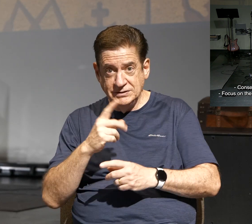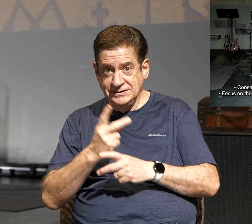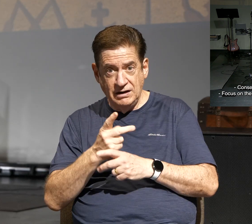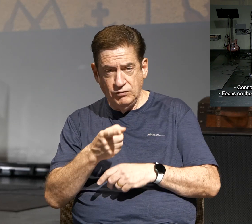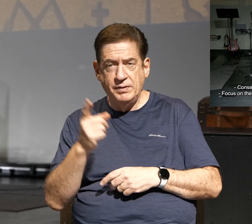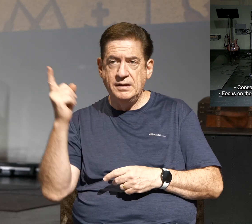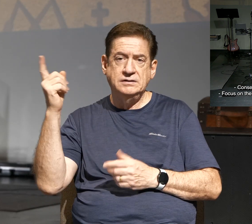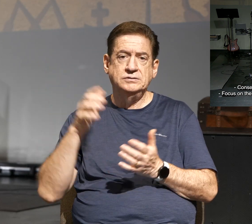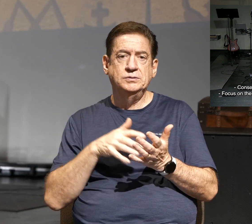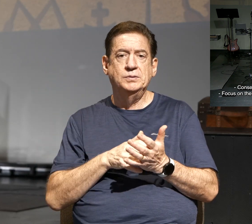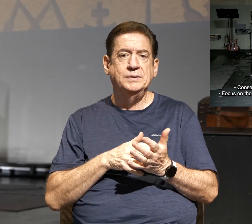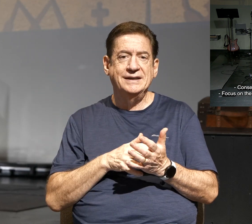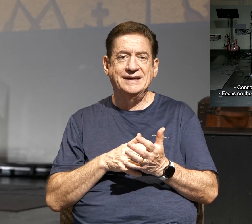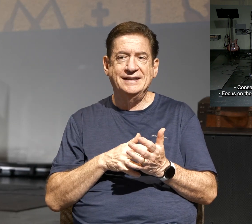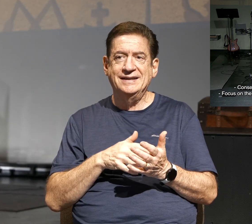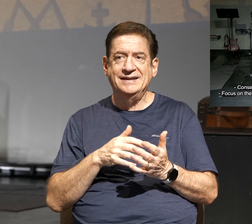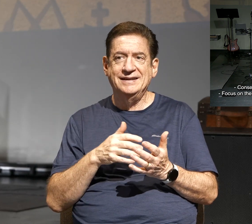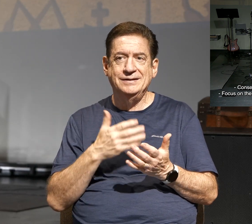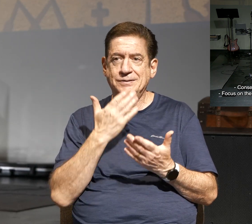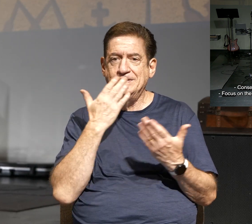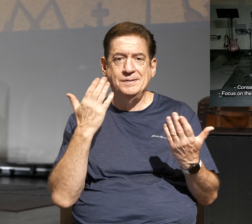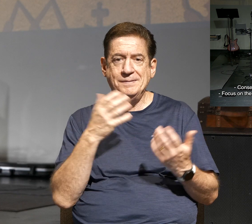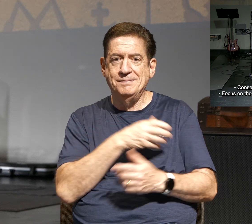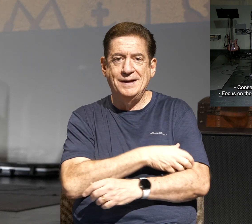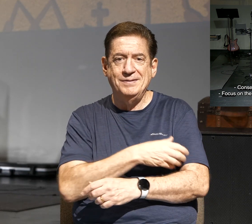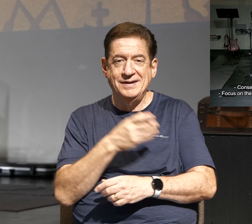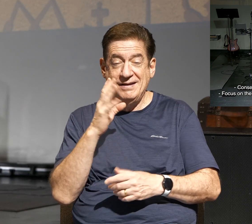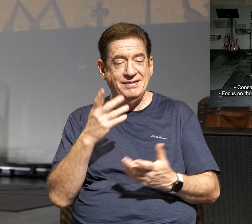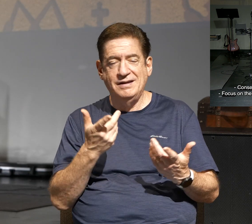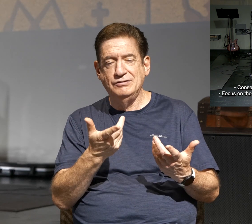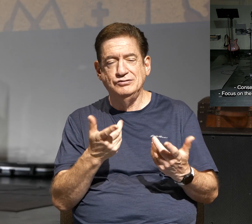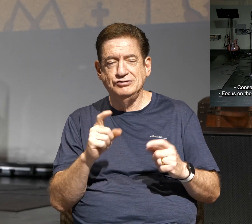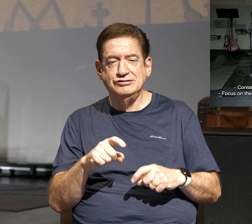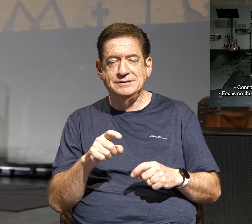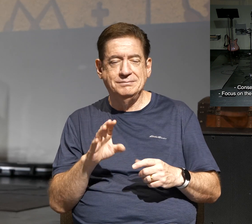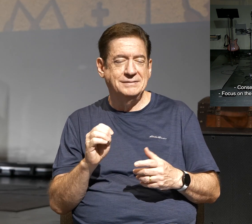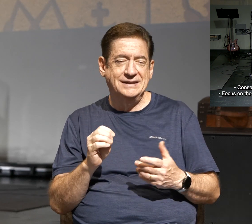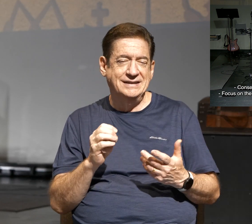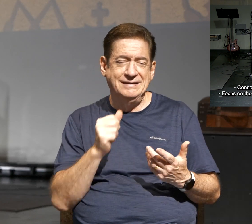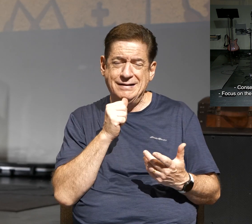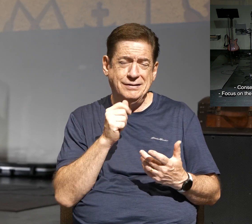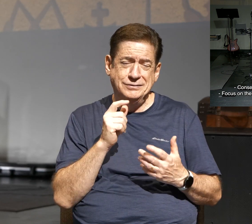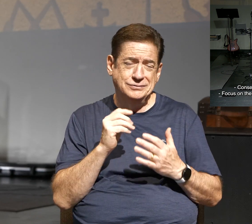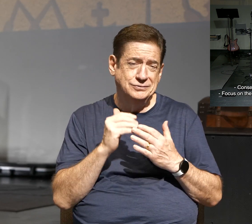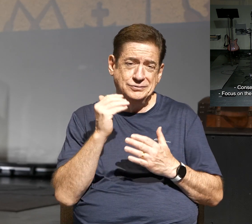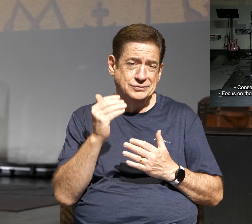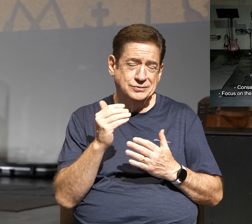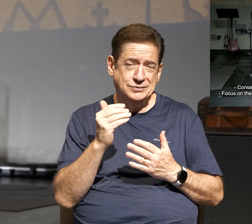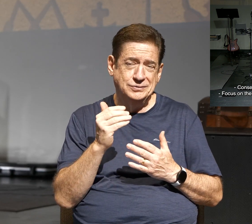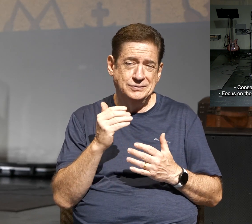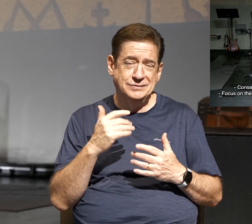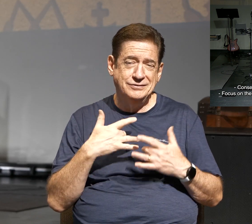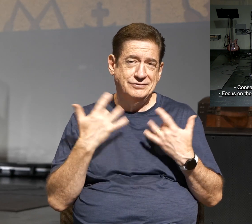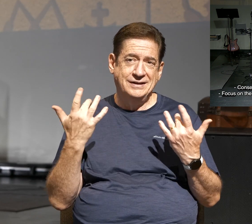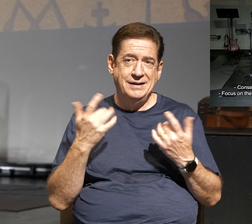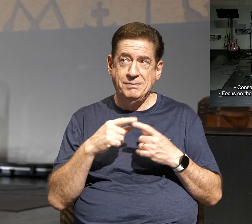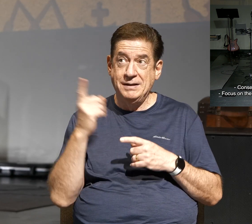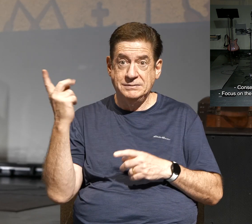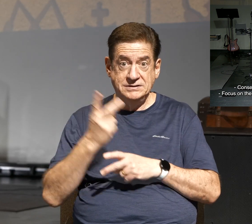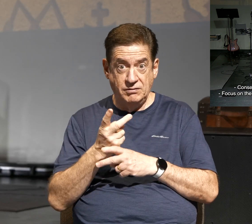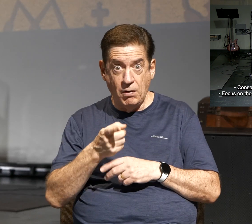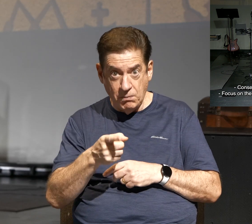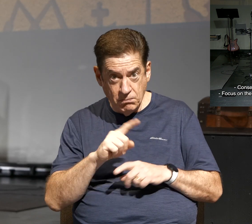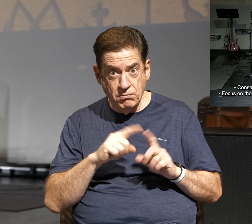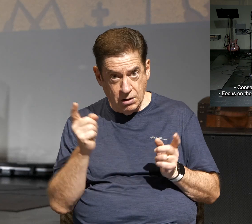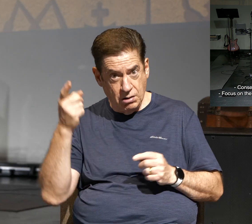weak, impotent God, then you should be not too confident about him taking care of you. But I'm telling you,